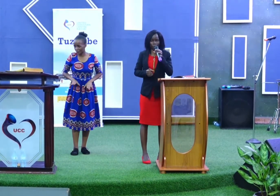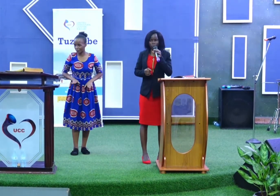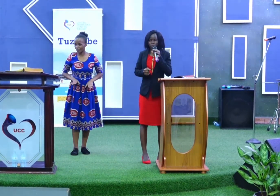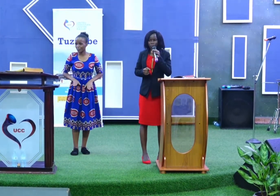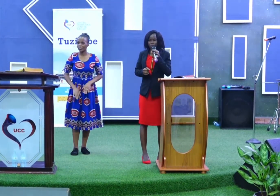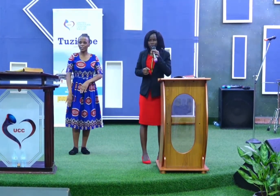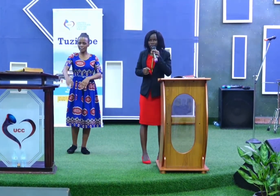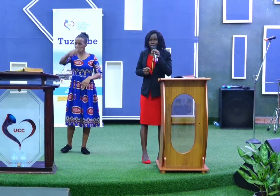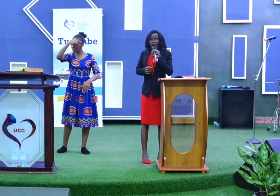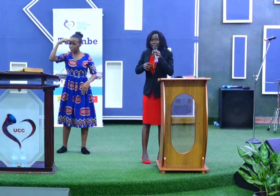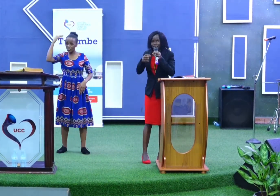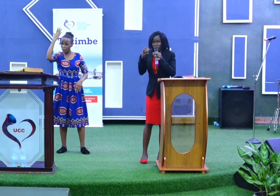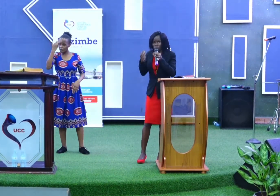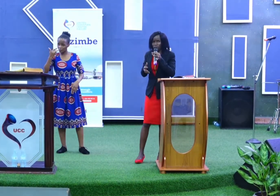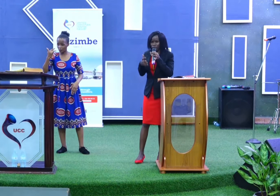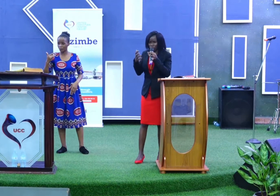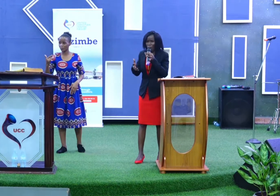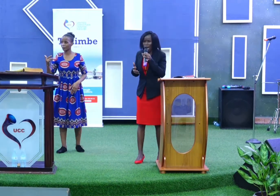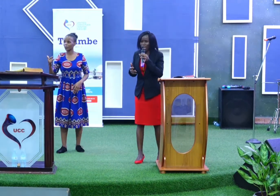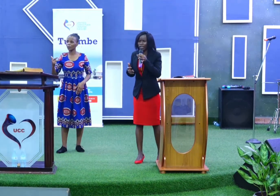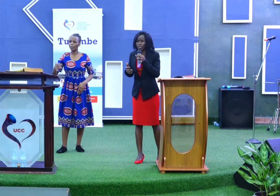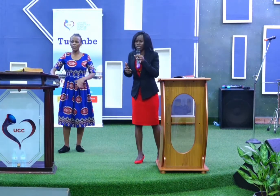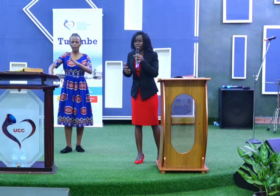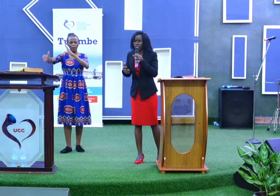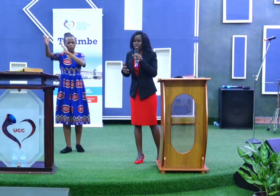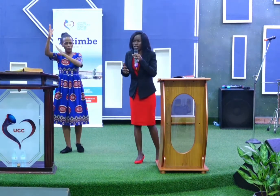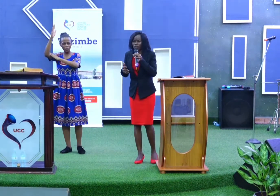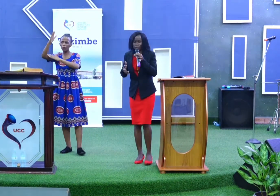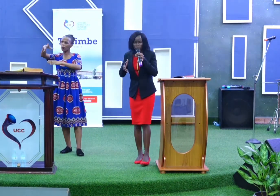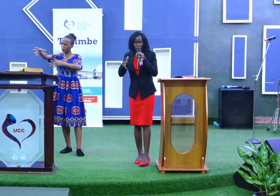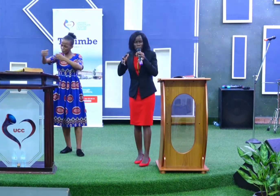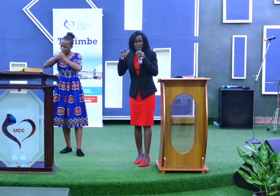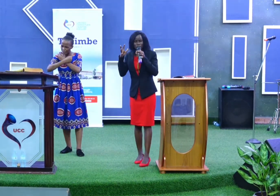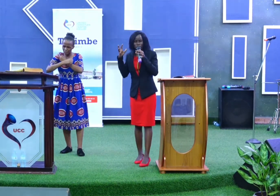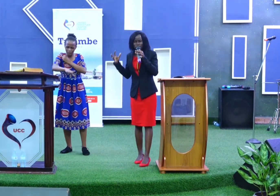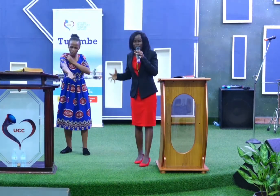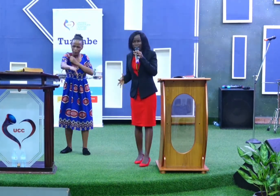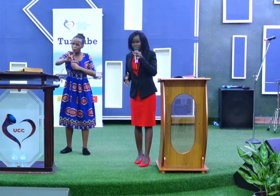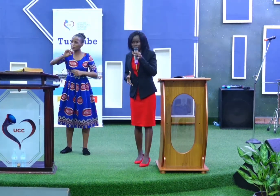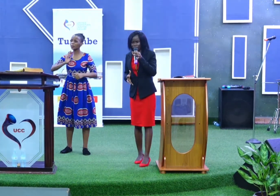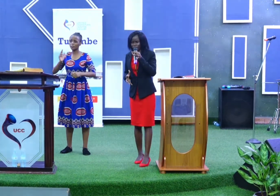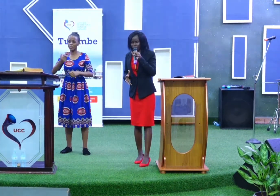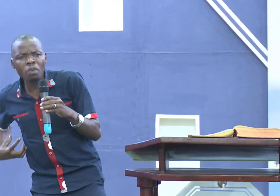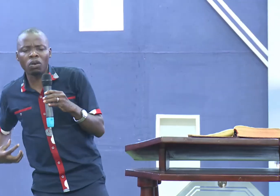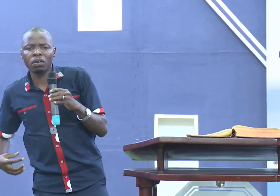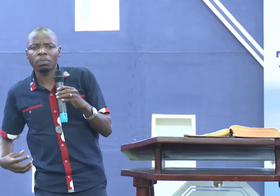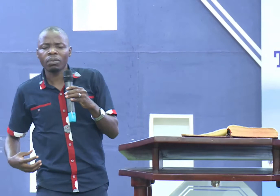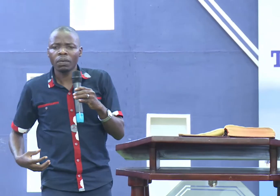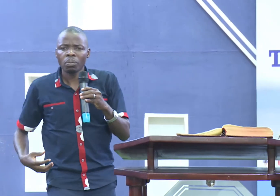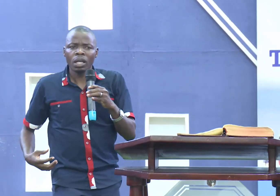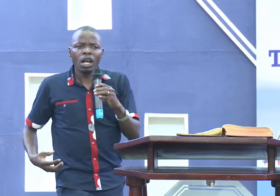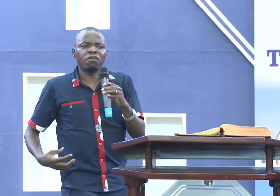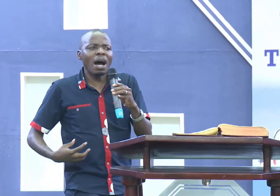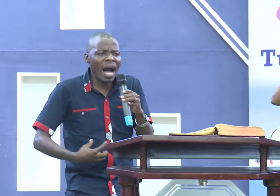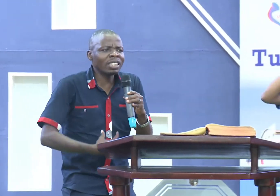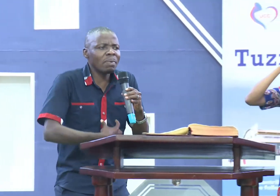dead. And is the reason as to why. For the Lord wanting to redeem us. As who